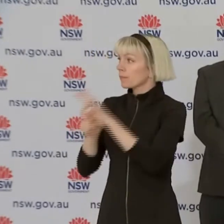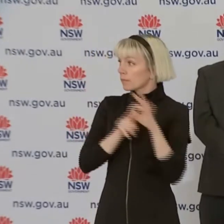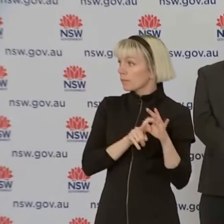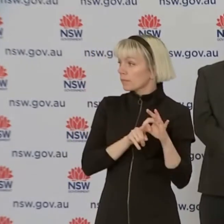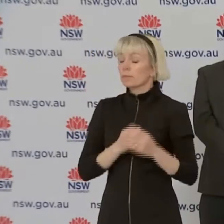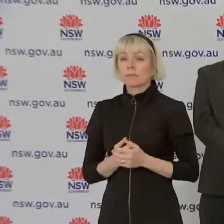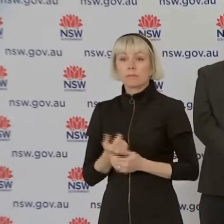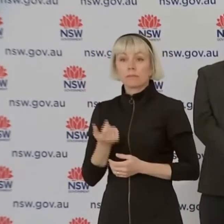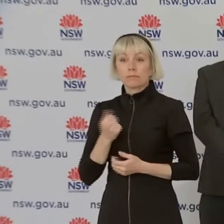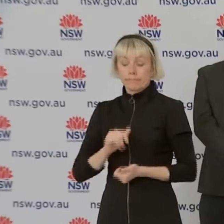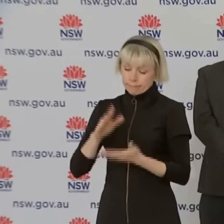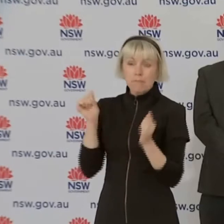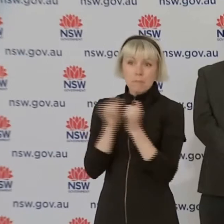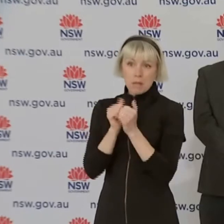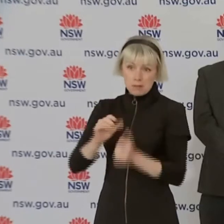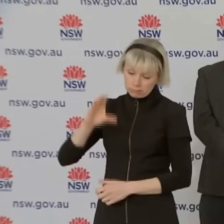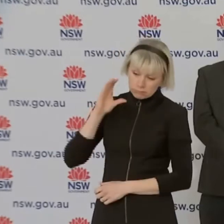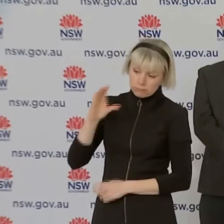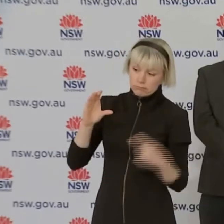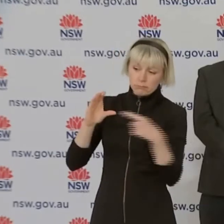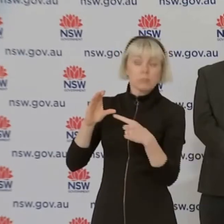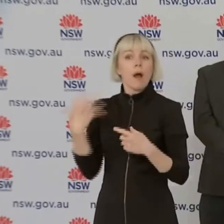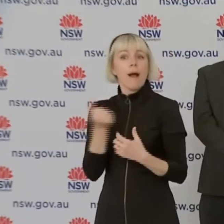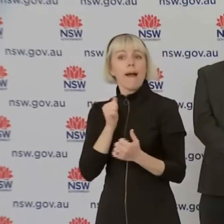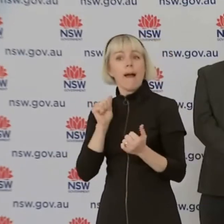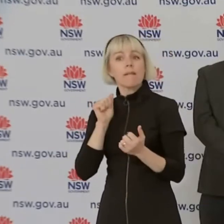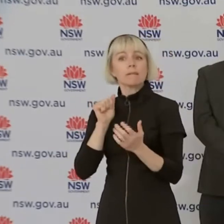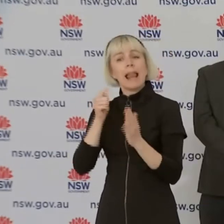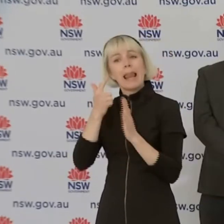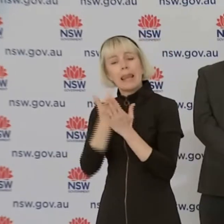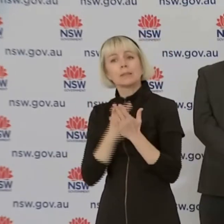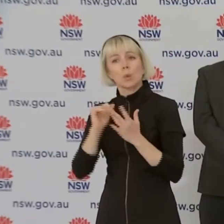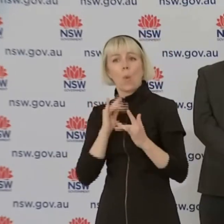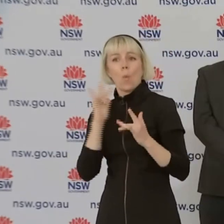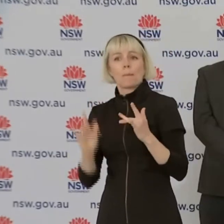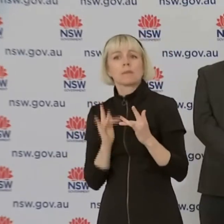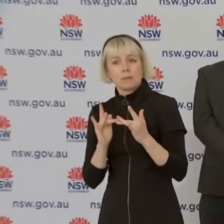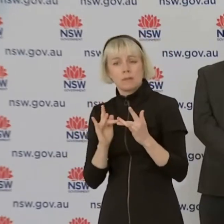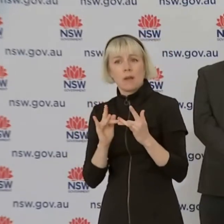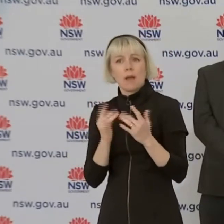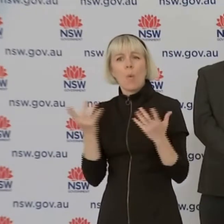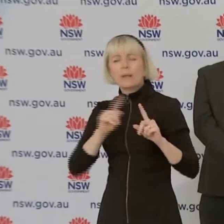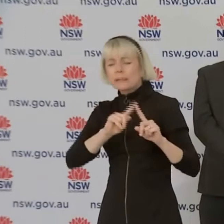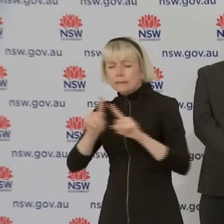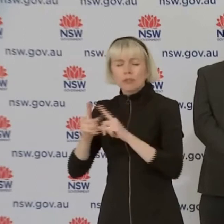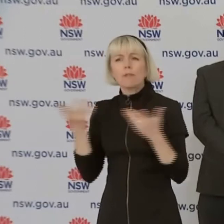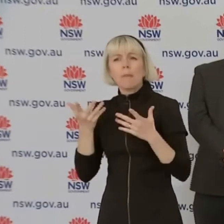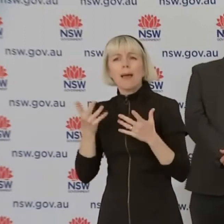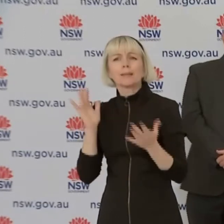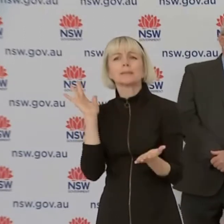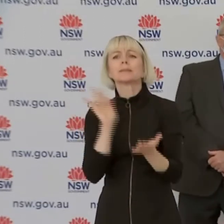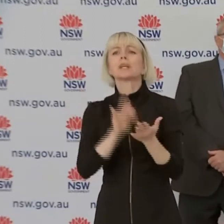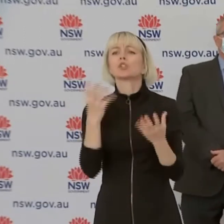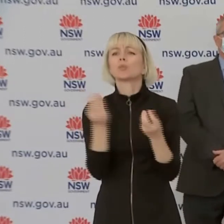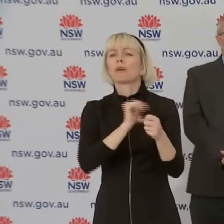from your website over the past couple of weeks of exposure sites. How can contact tracers possibly keep up? Well,